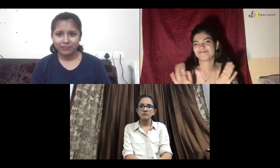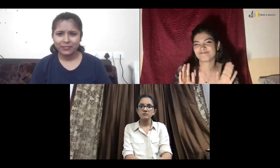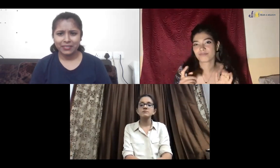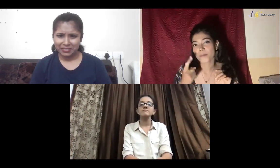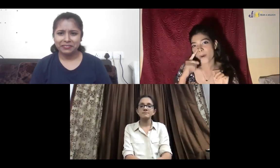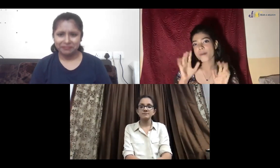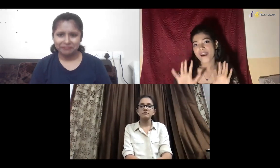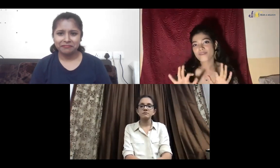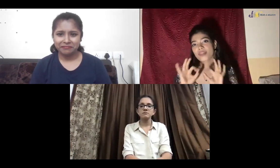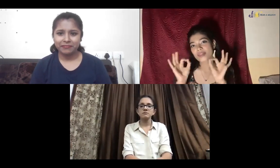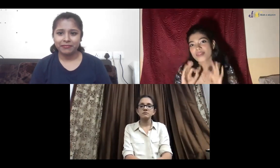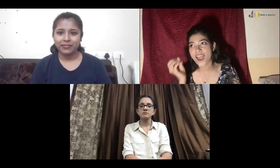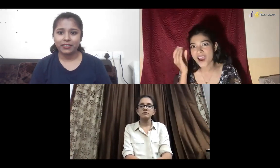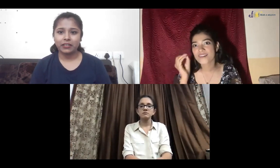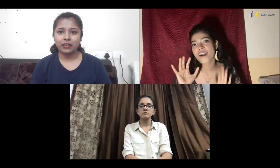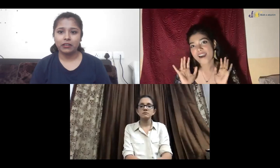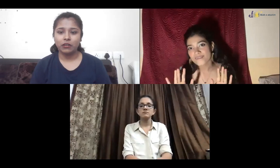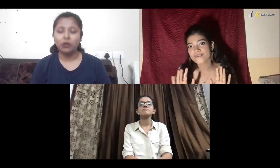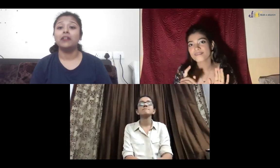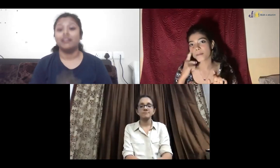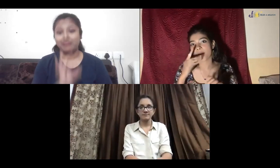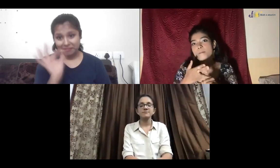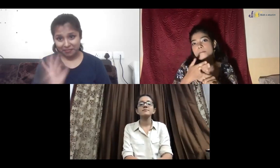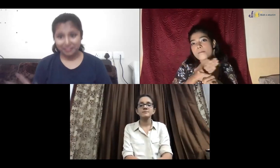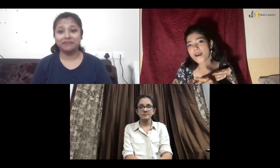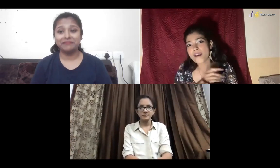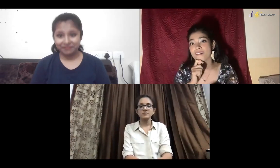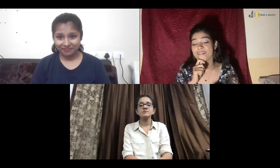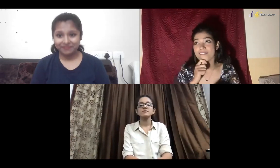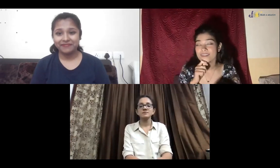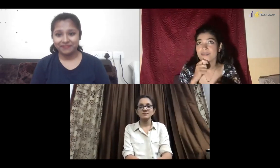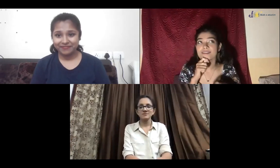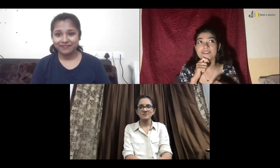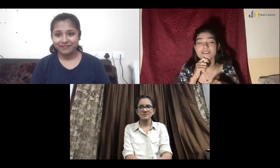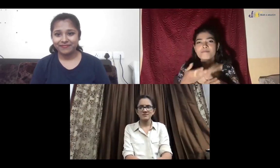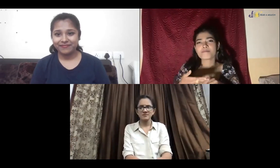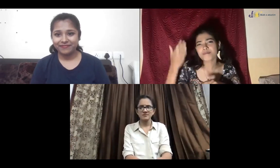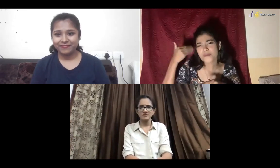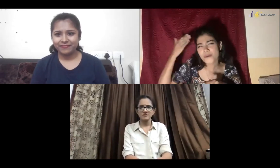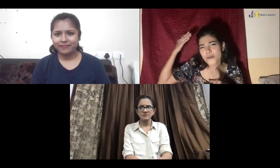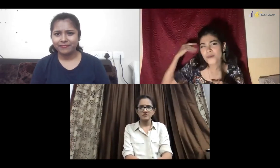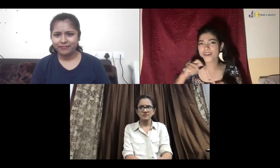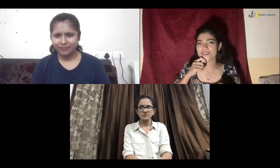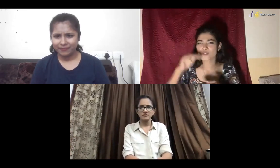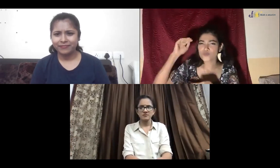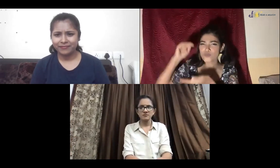mother would ask. She hasn't asked me to stop the things or go outside. But my mother was aware. So